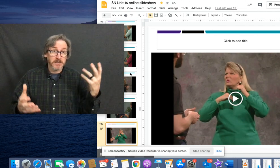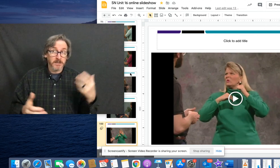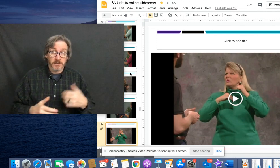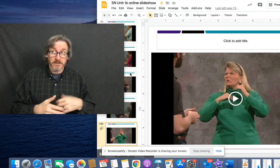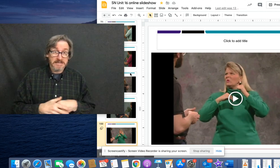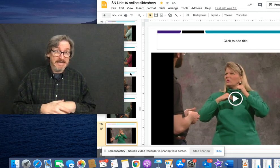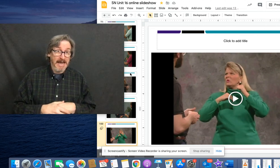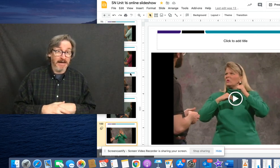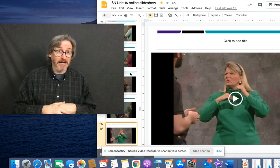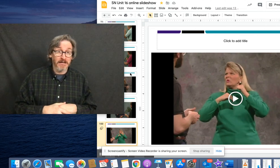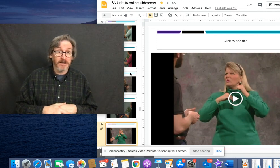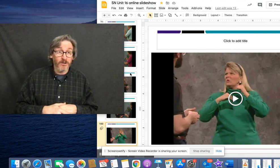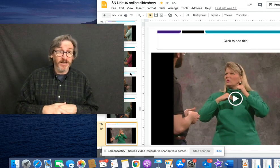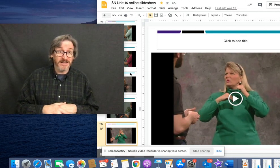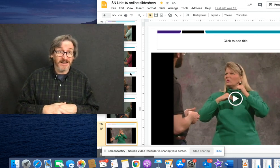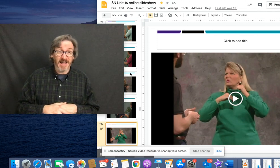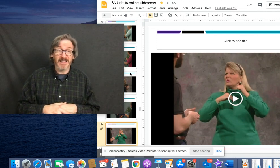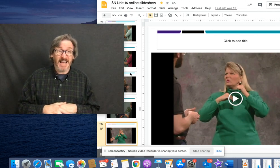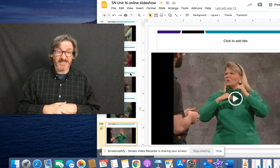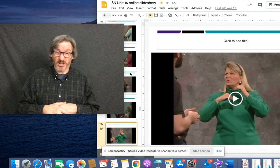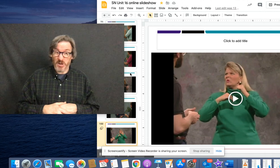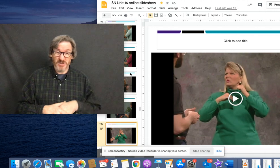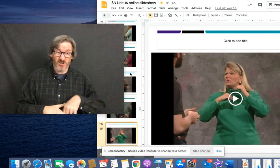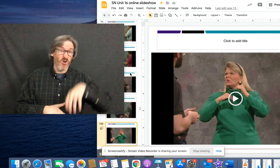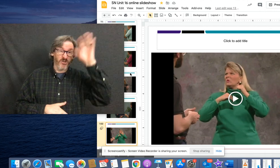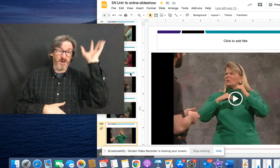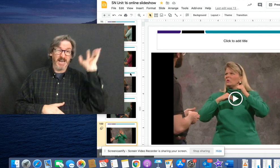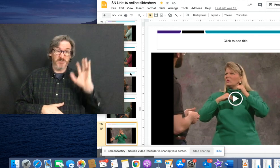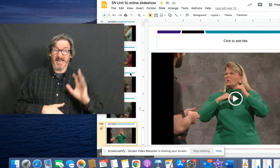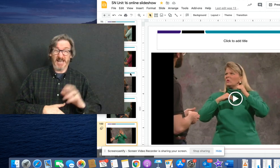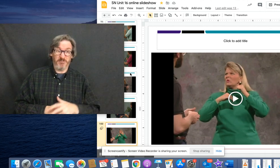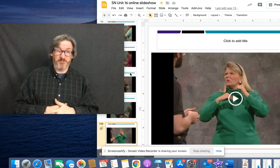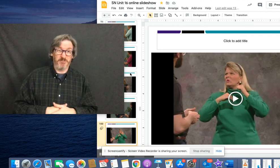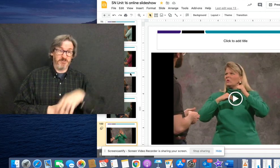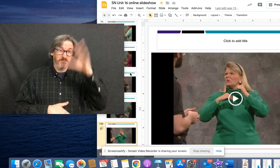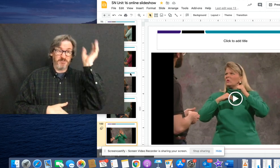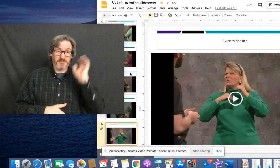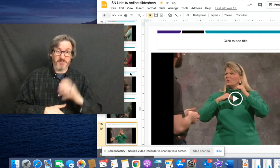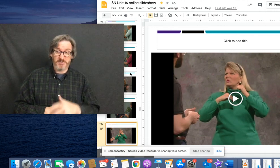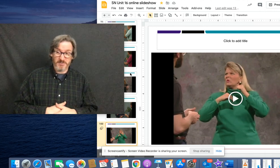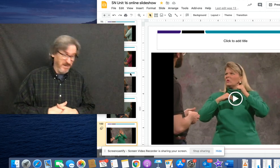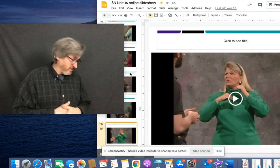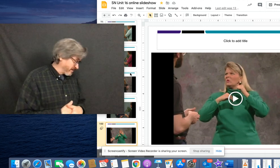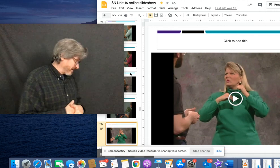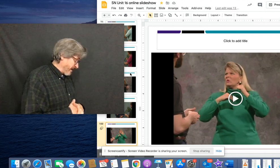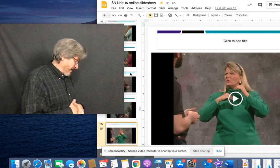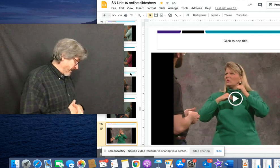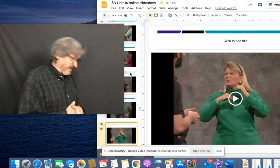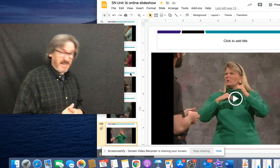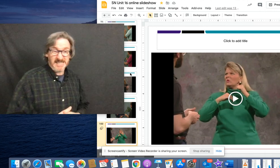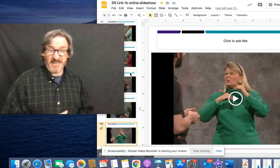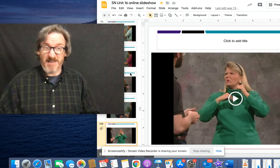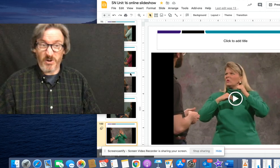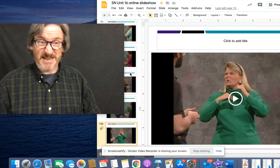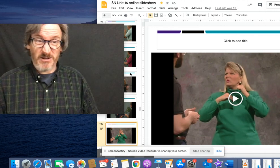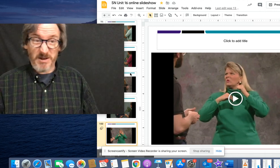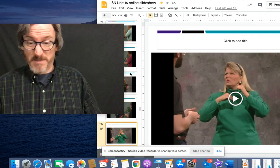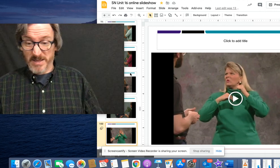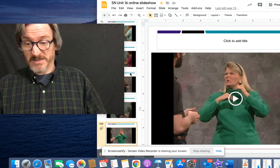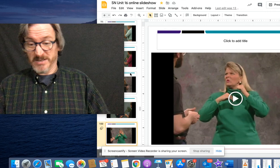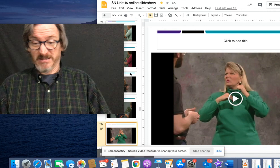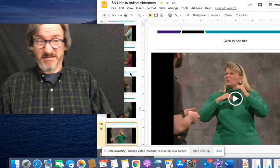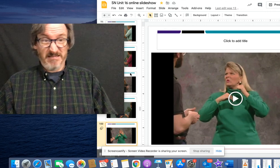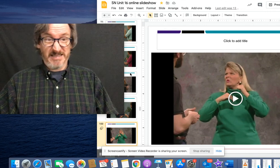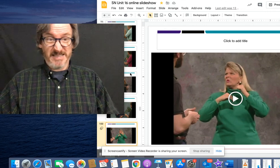was 10, we did latch hooking was all the rage, making pillows. I think I still have one down